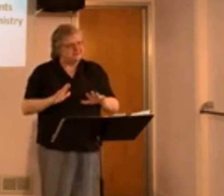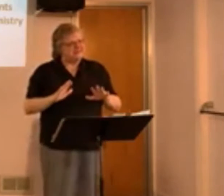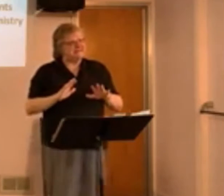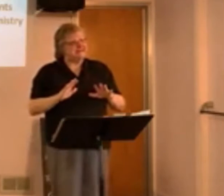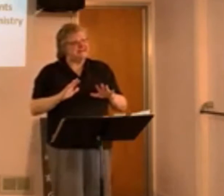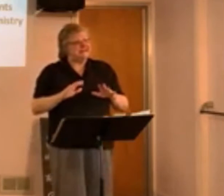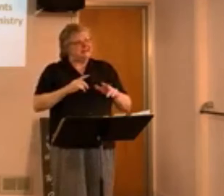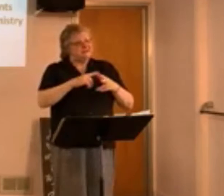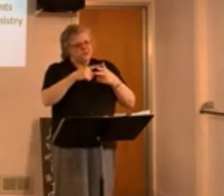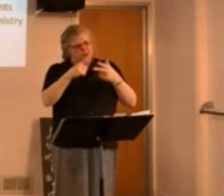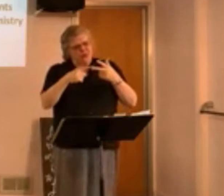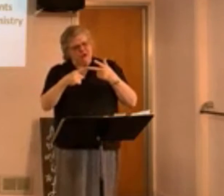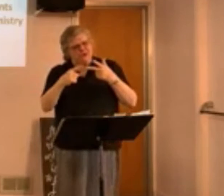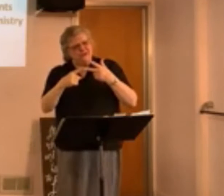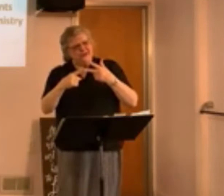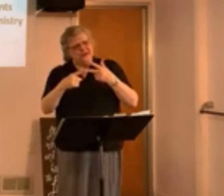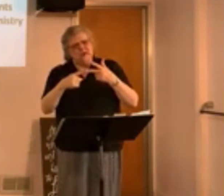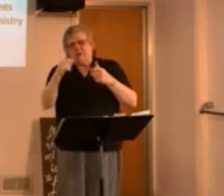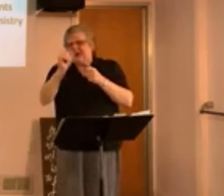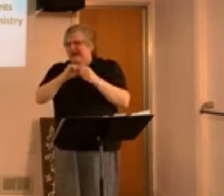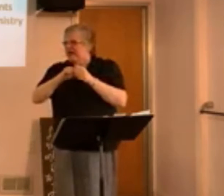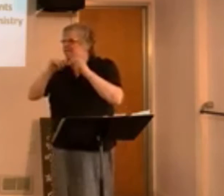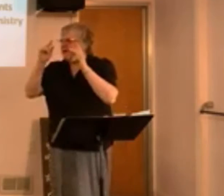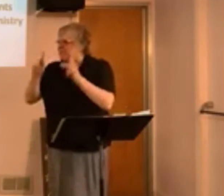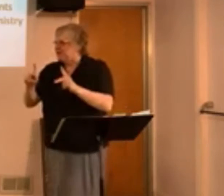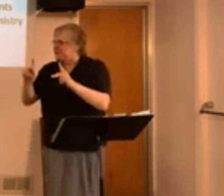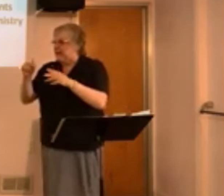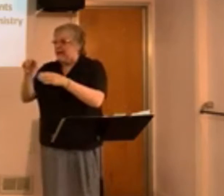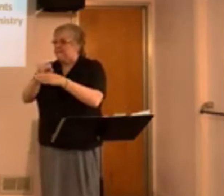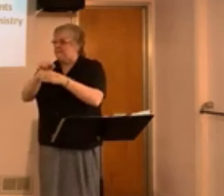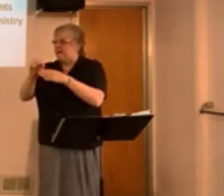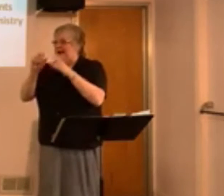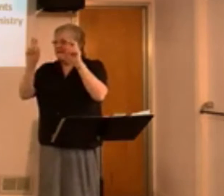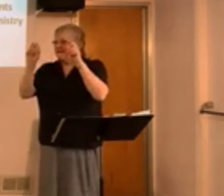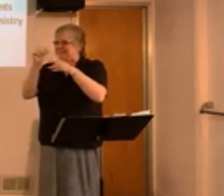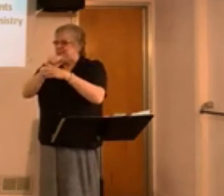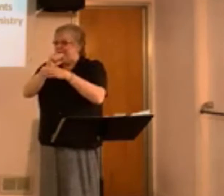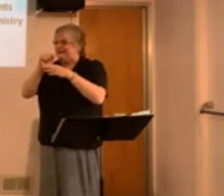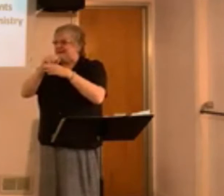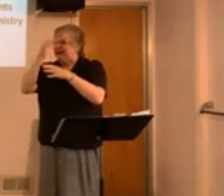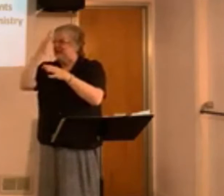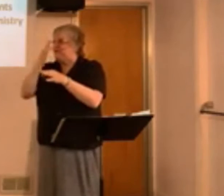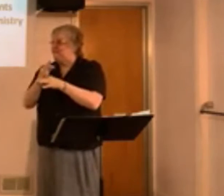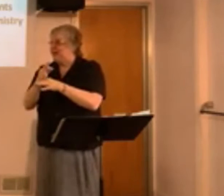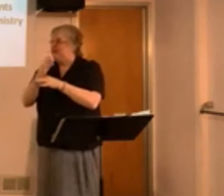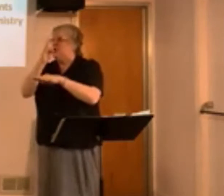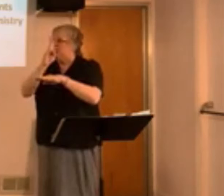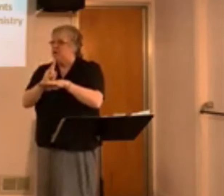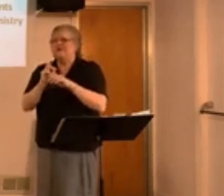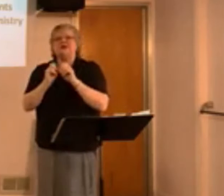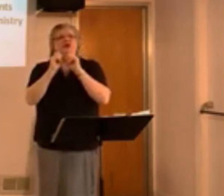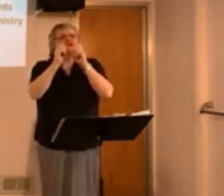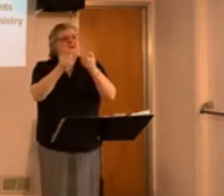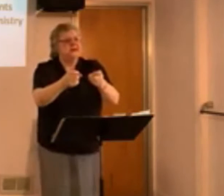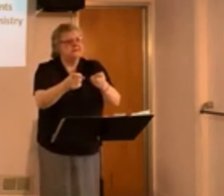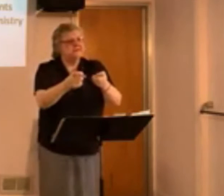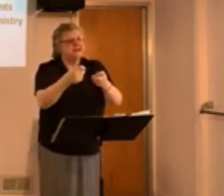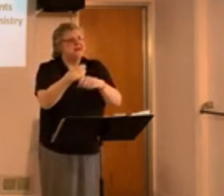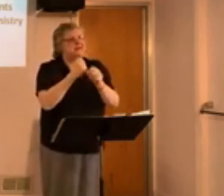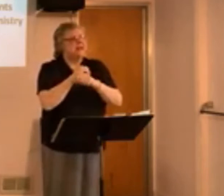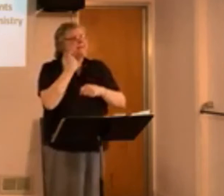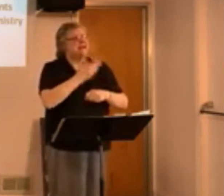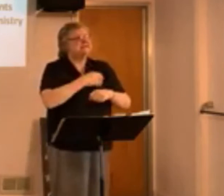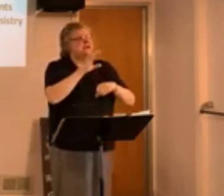the third thing is when everyone is practicing your faith, using your spiritual gift, then it makes our